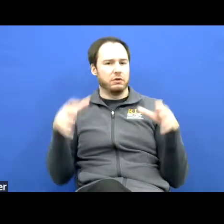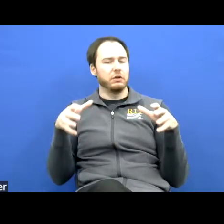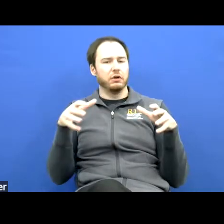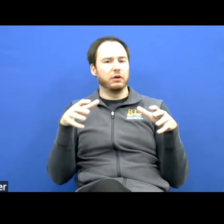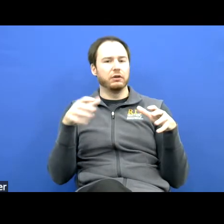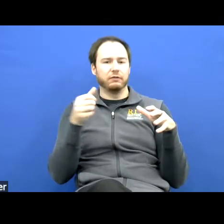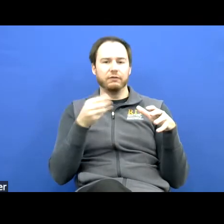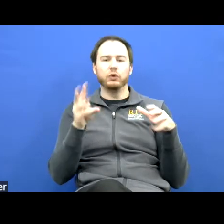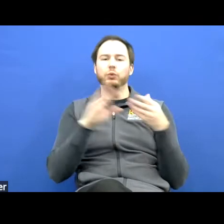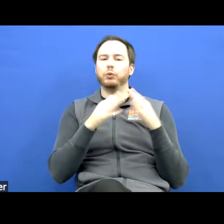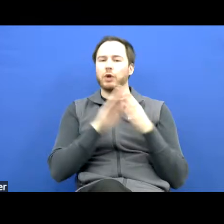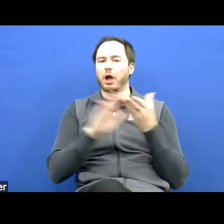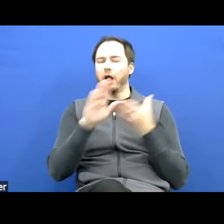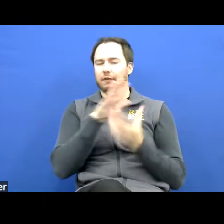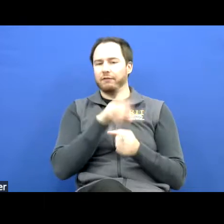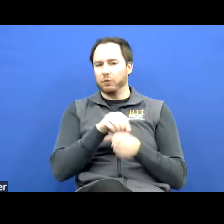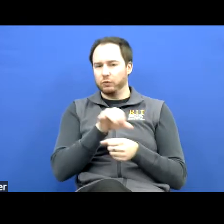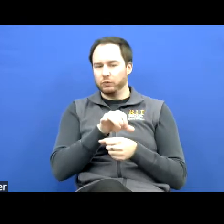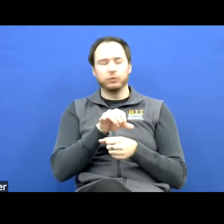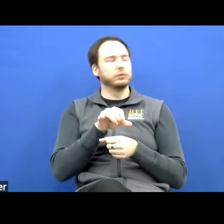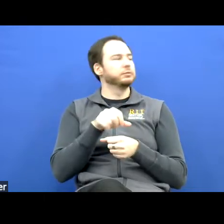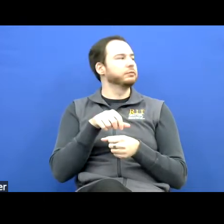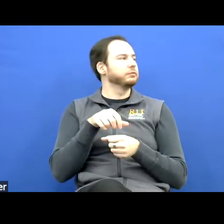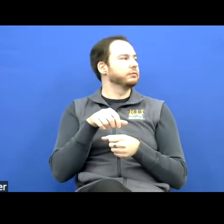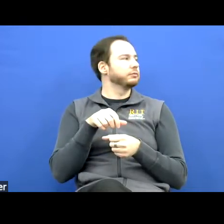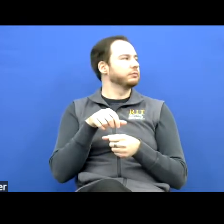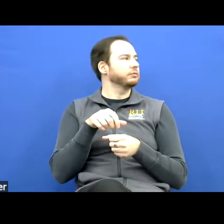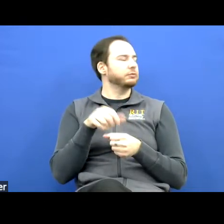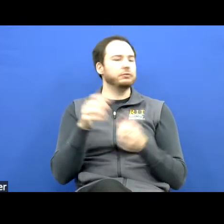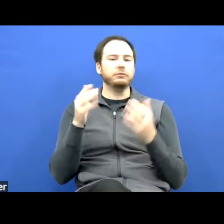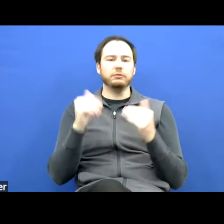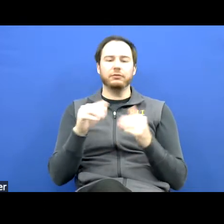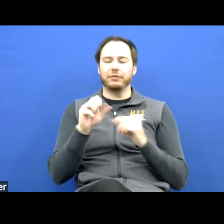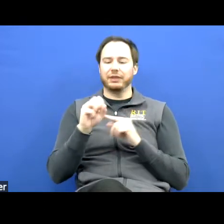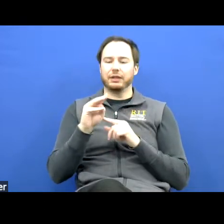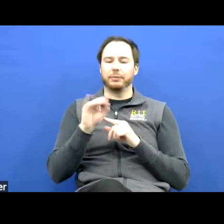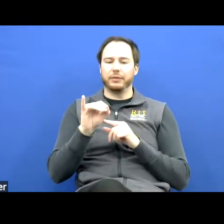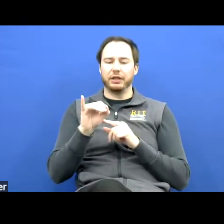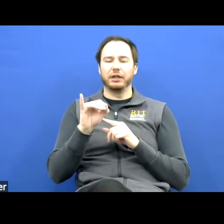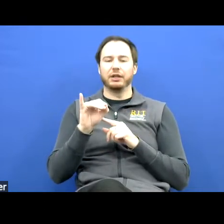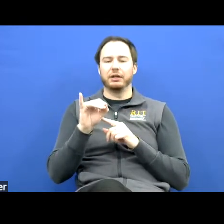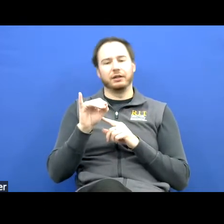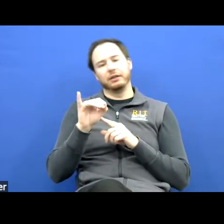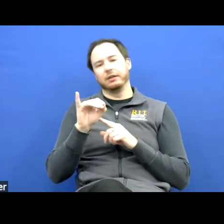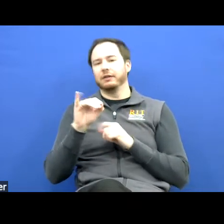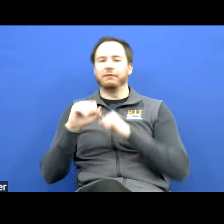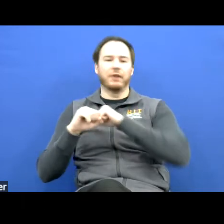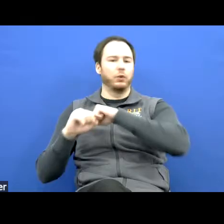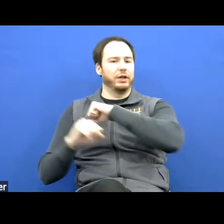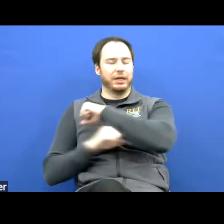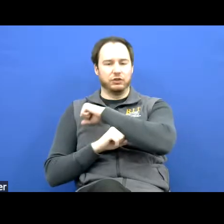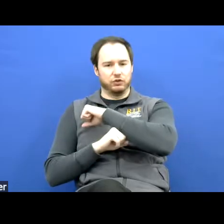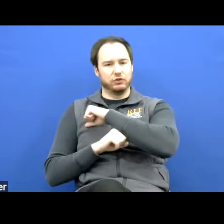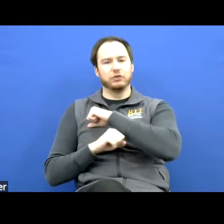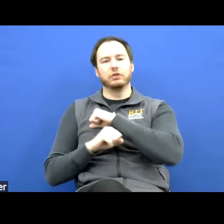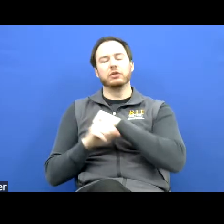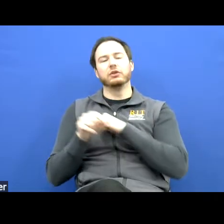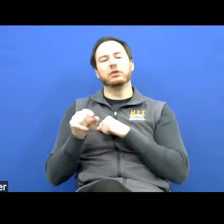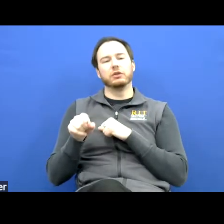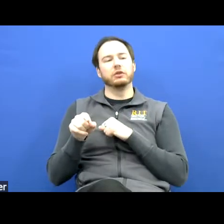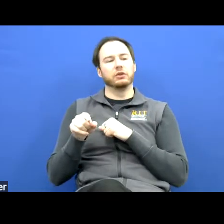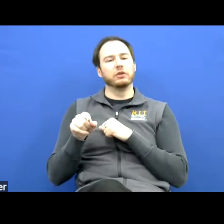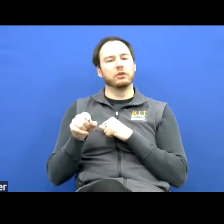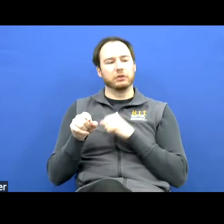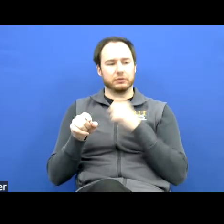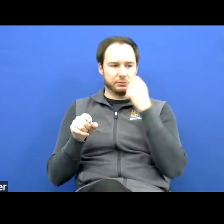of community colleges, as well as the SEMI Foundation. You know,